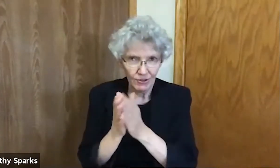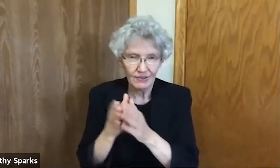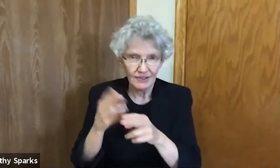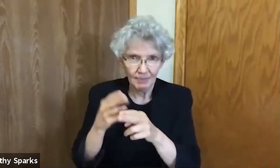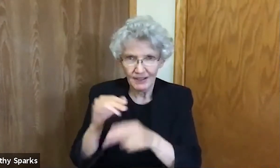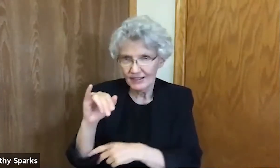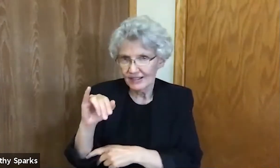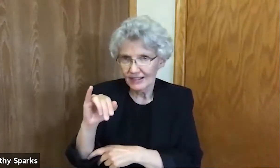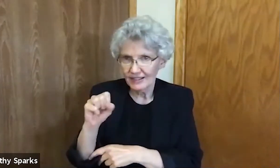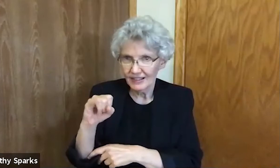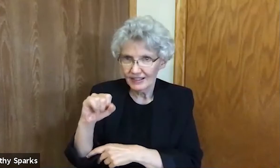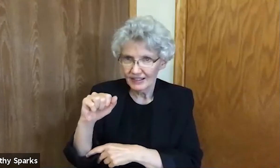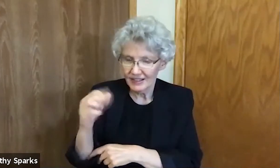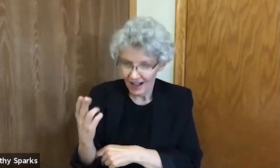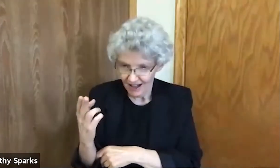Today's Bible lesson is from Isaiah. Isaiah.